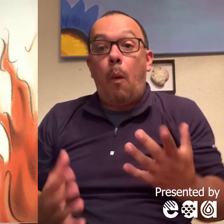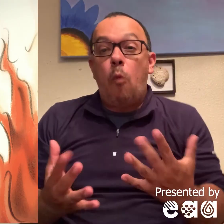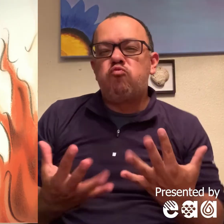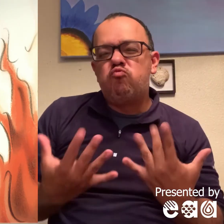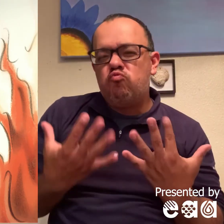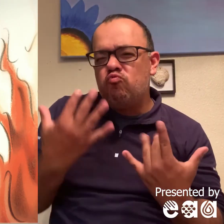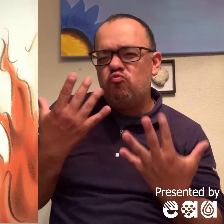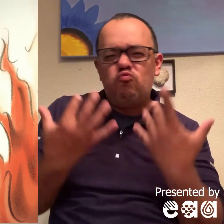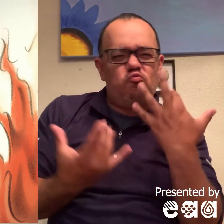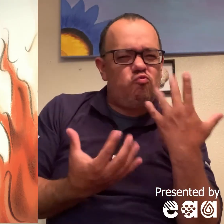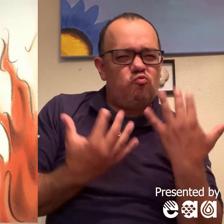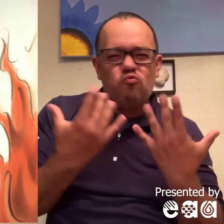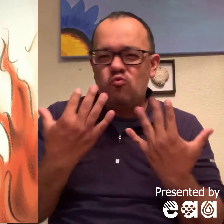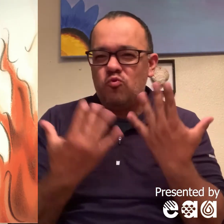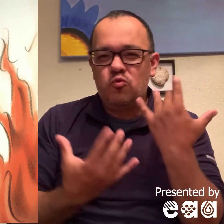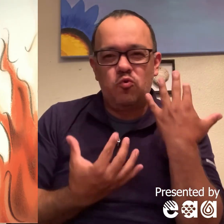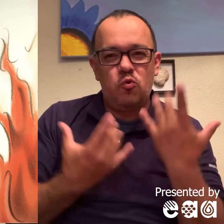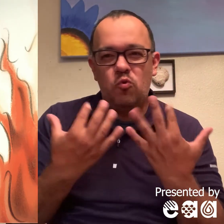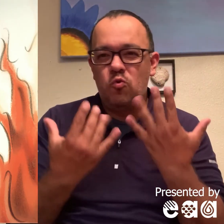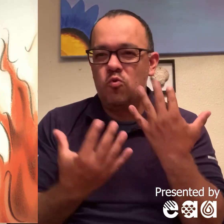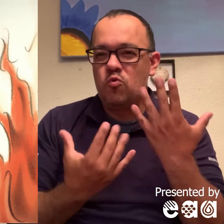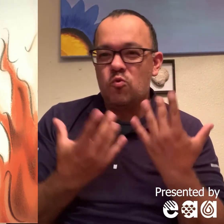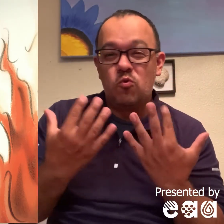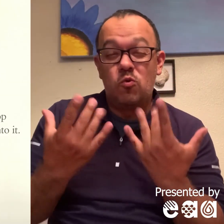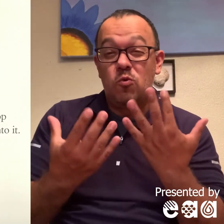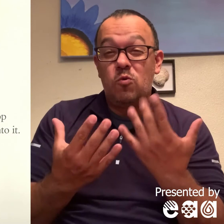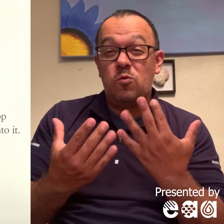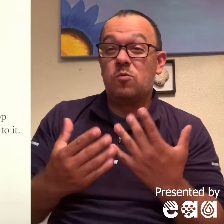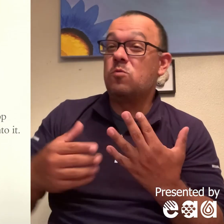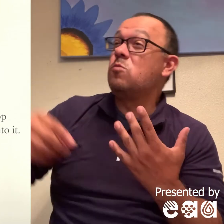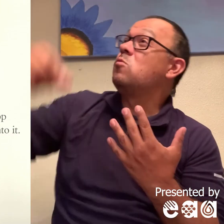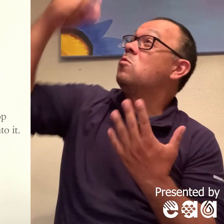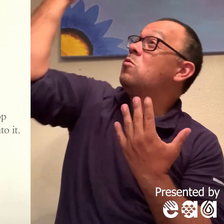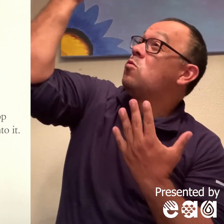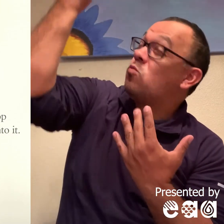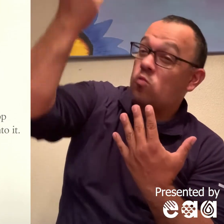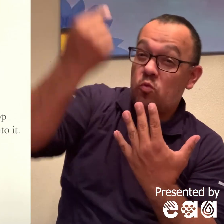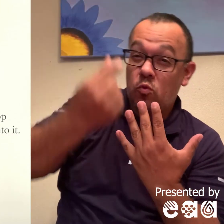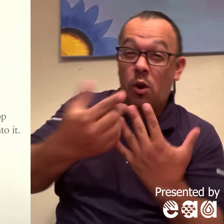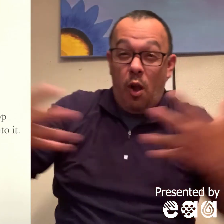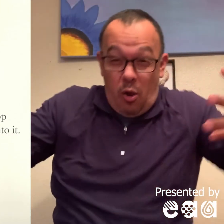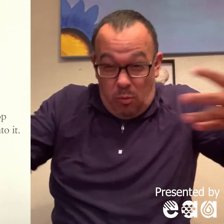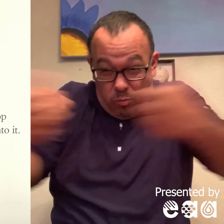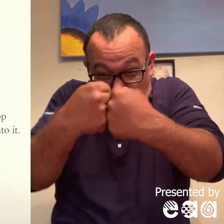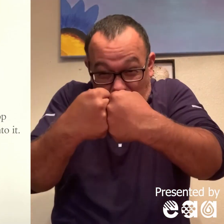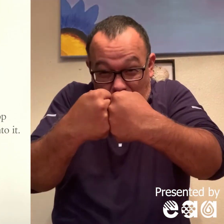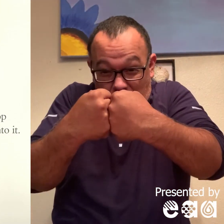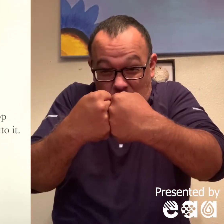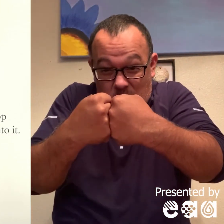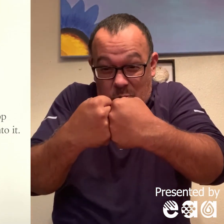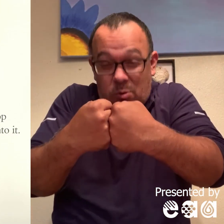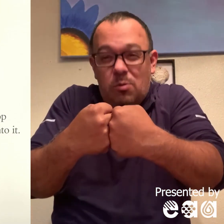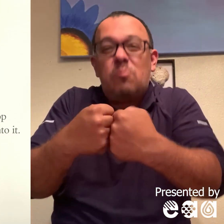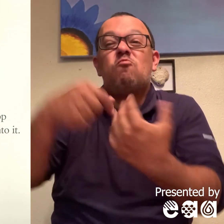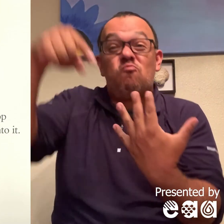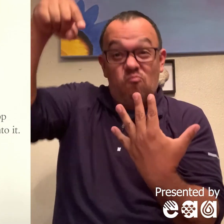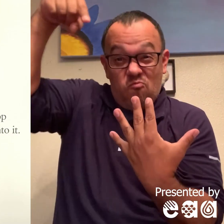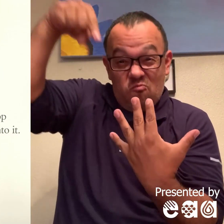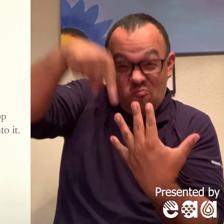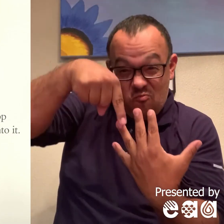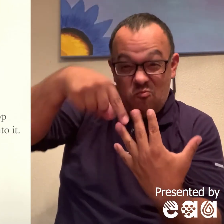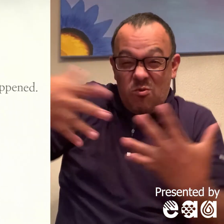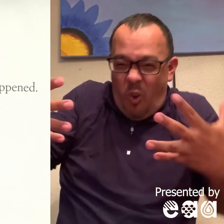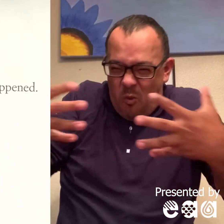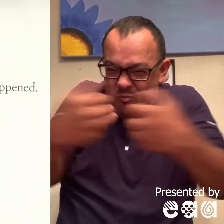It was a roaring campfire, and the raindrop crashed right into it.